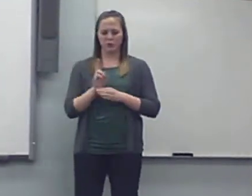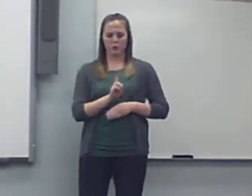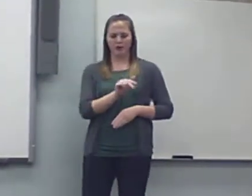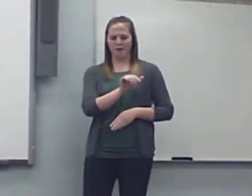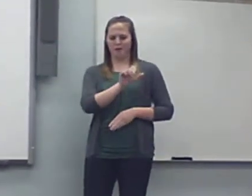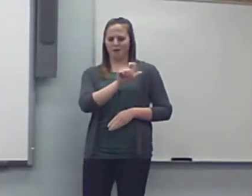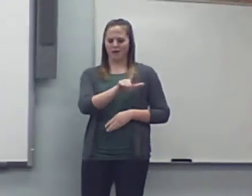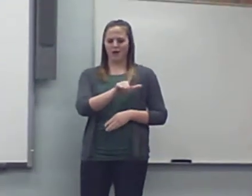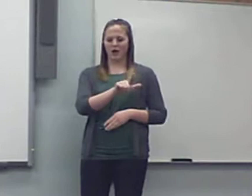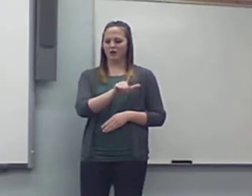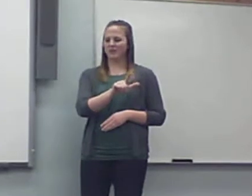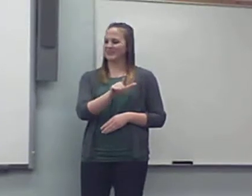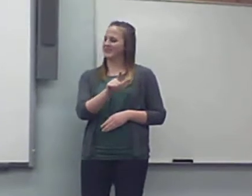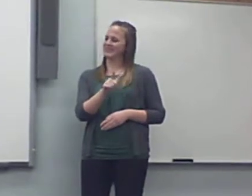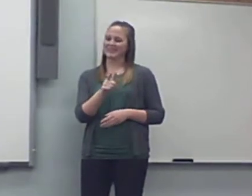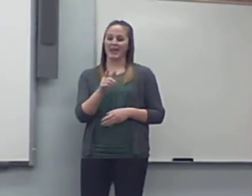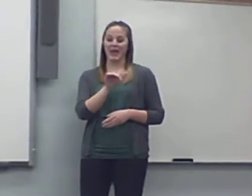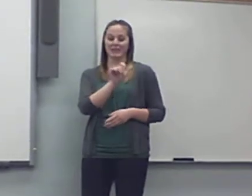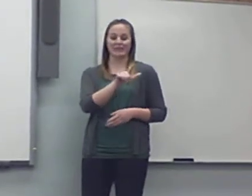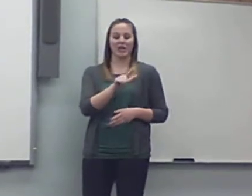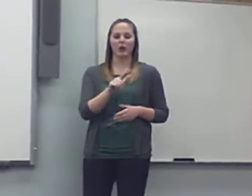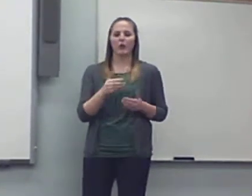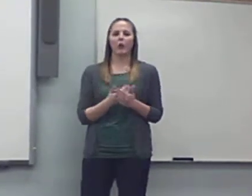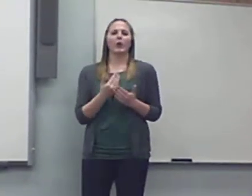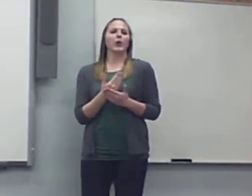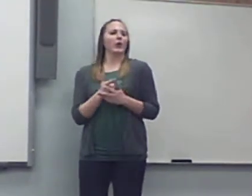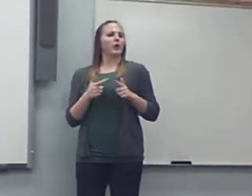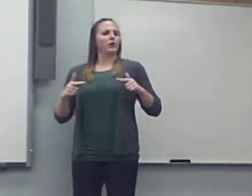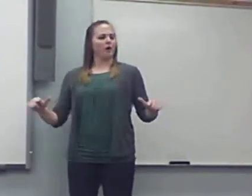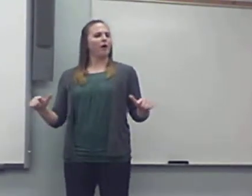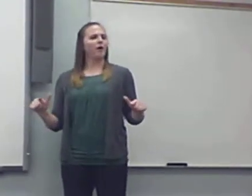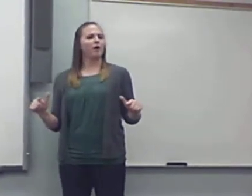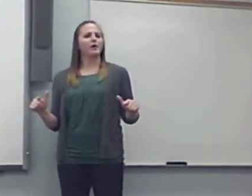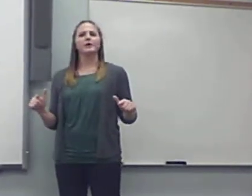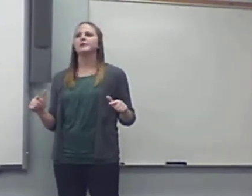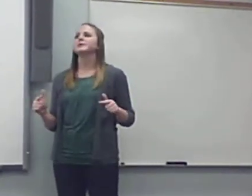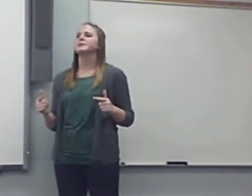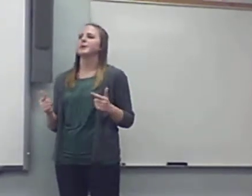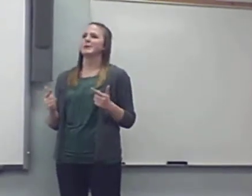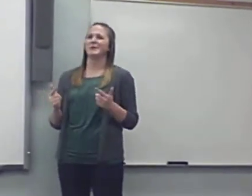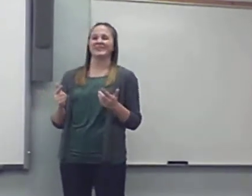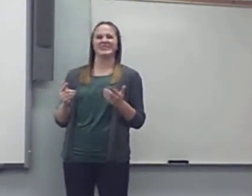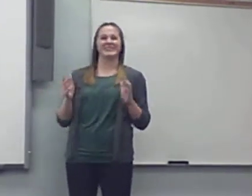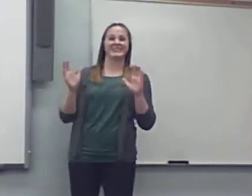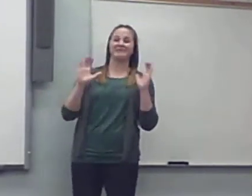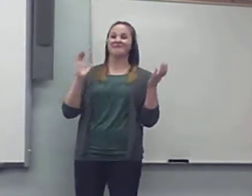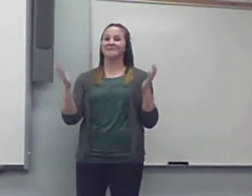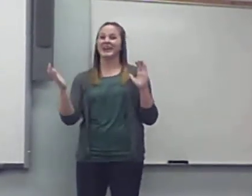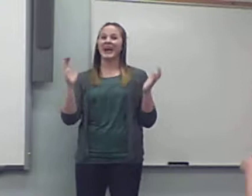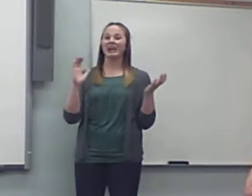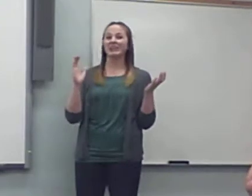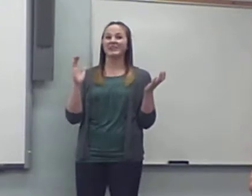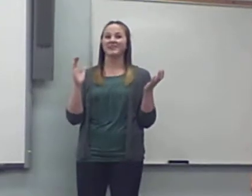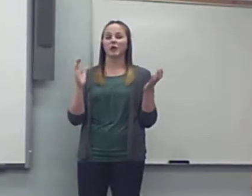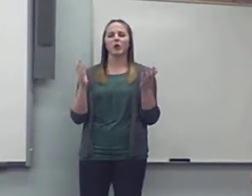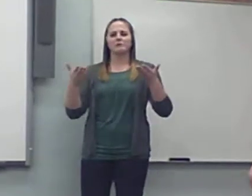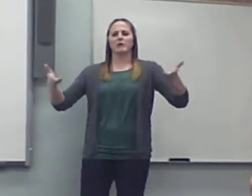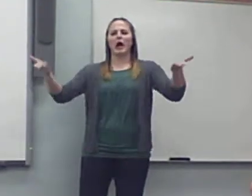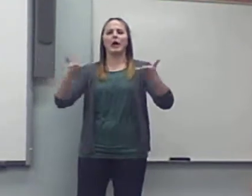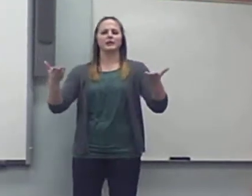culture and language. You think it's been around for a long time, but compared to other languages and cultures, it's just a brand new frontier for a